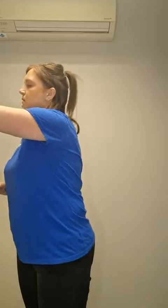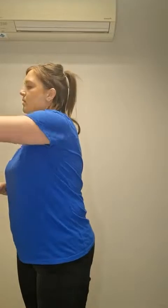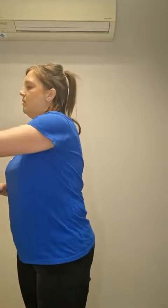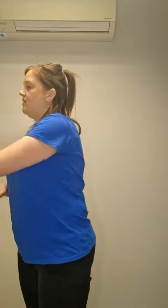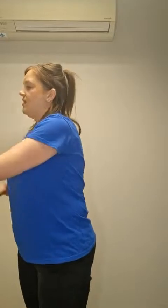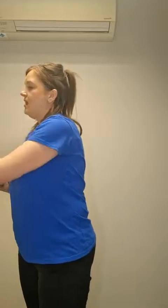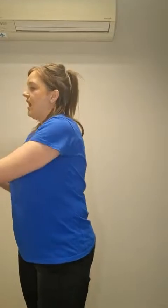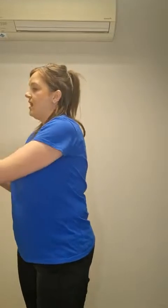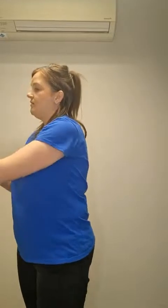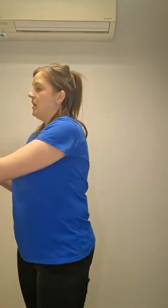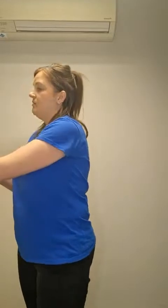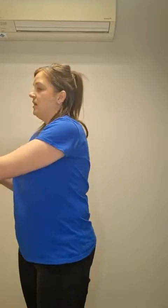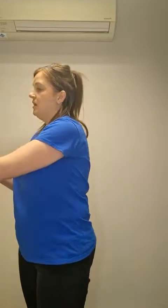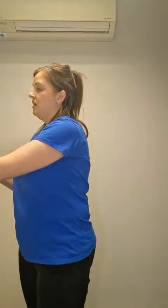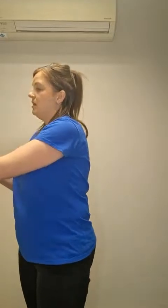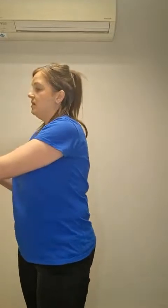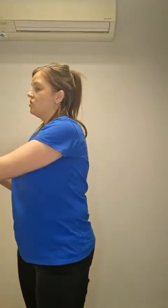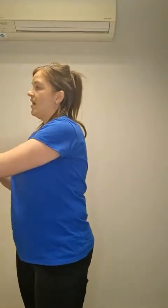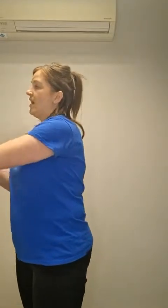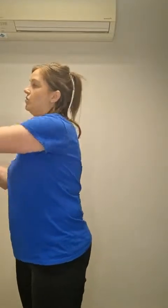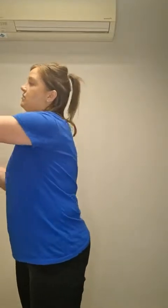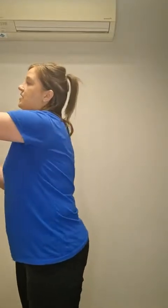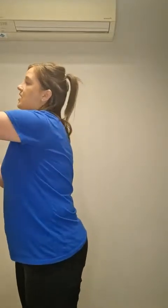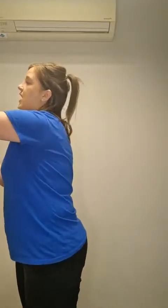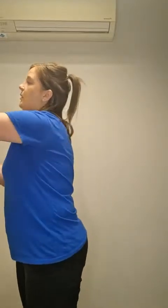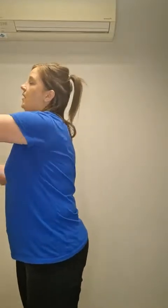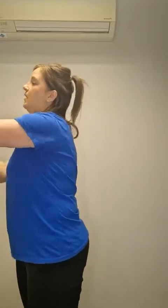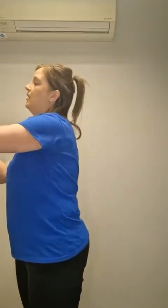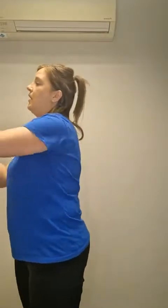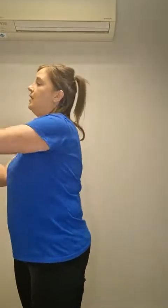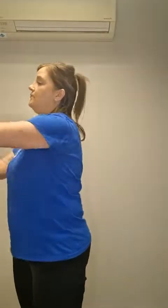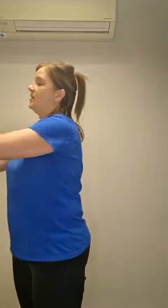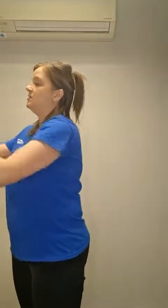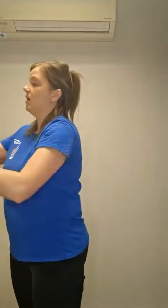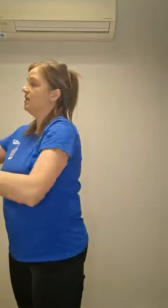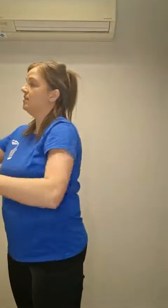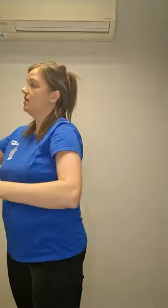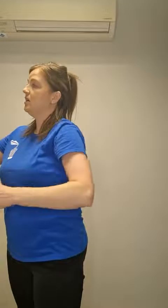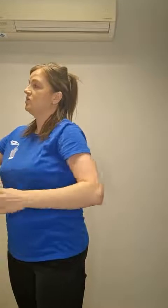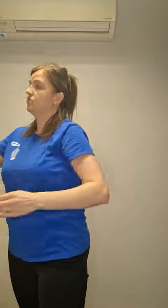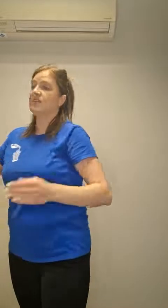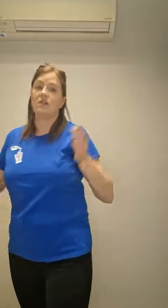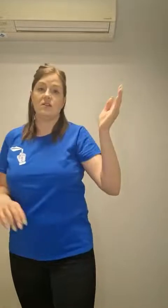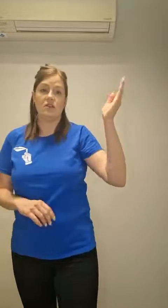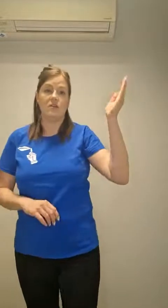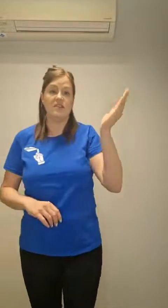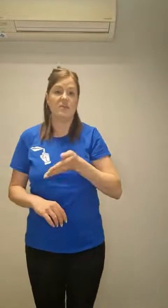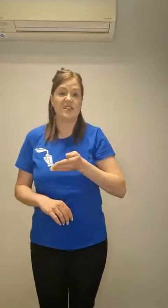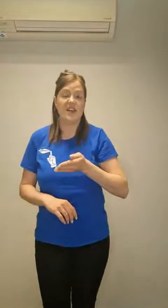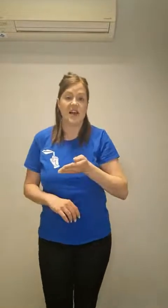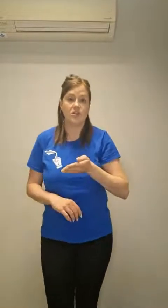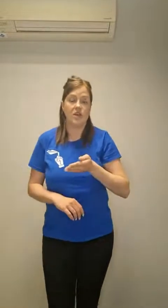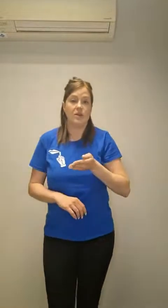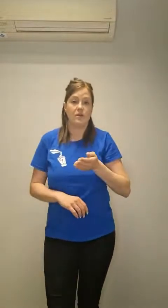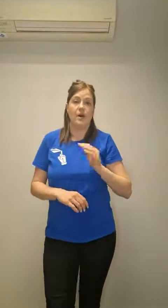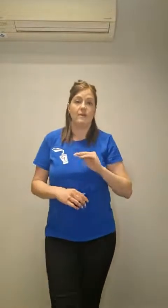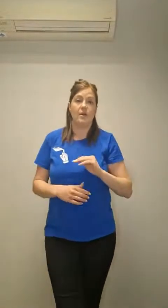We then have diagonals in our signs. So you'll see they're denoted with a slash. So that might mean